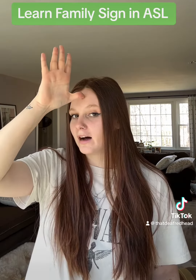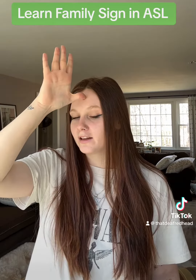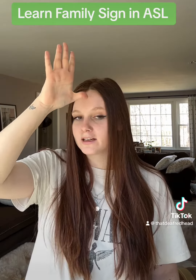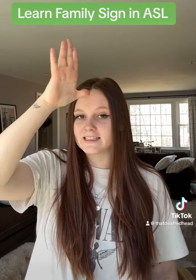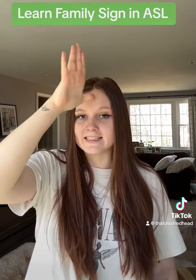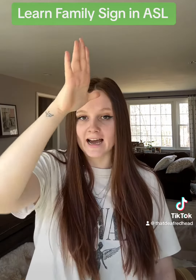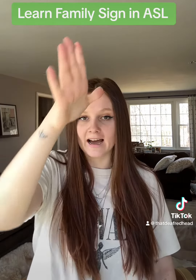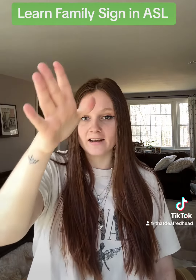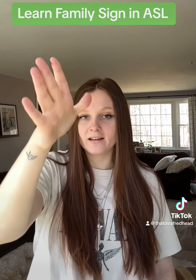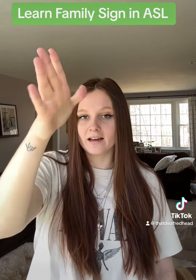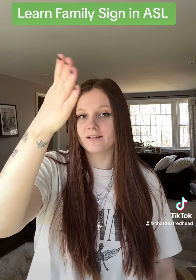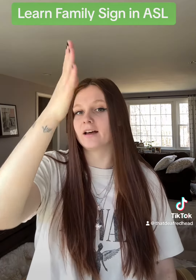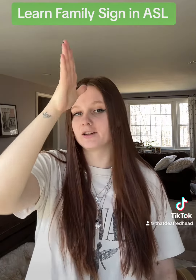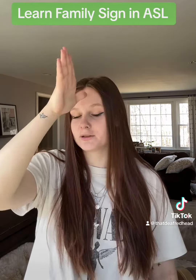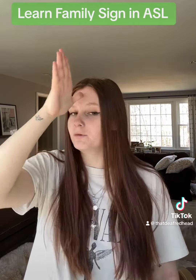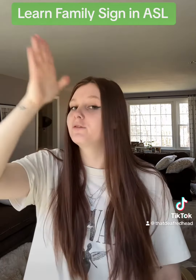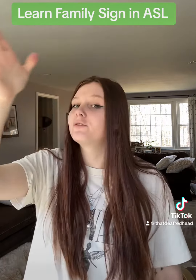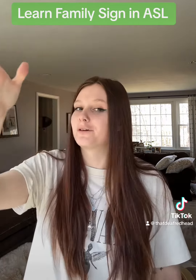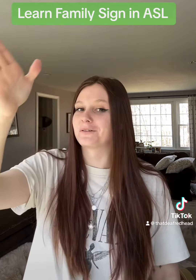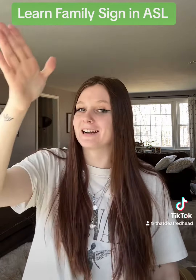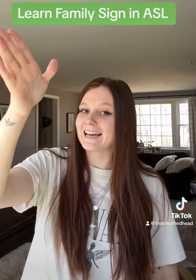is dad, and then just moved forward again.